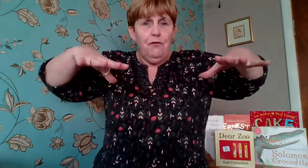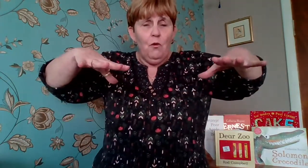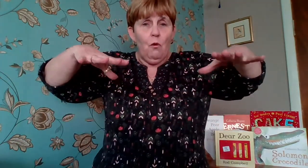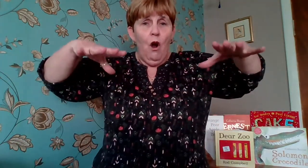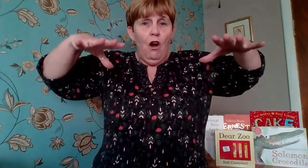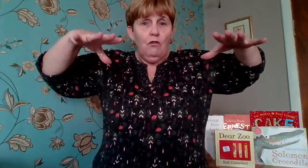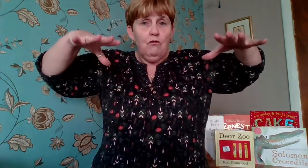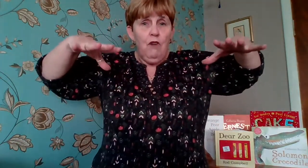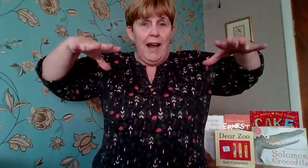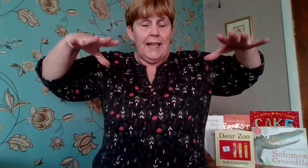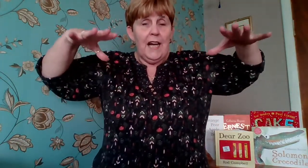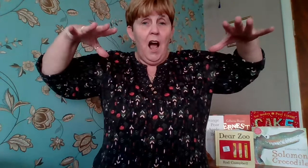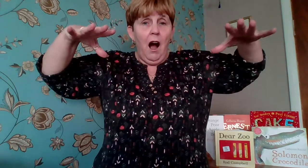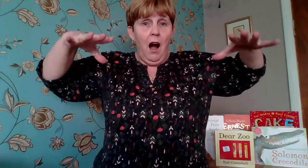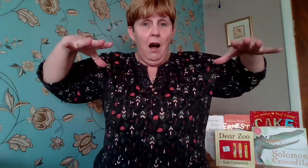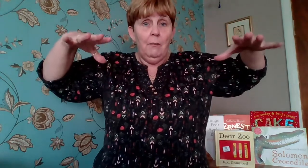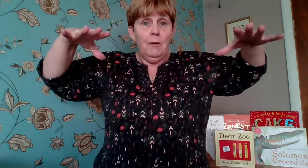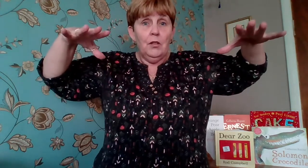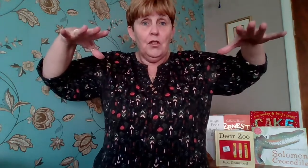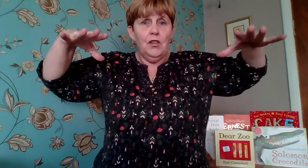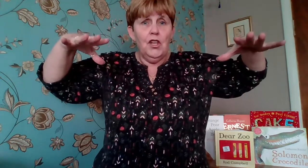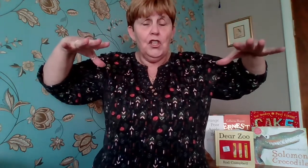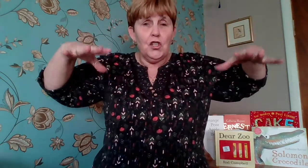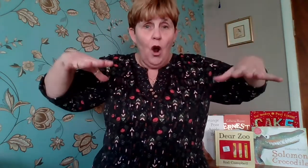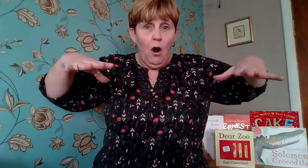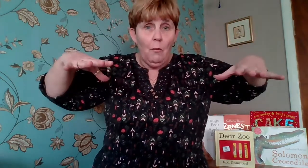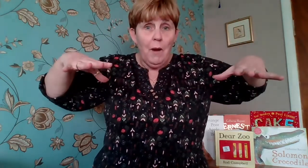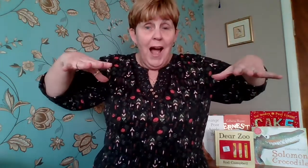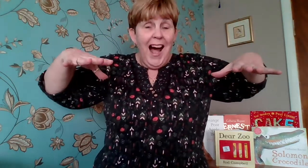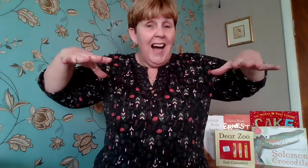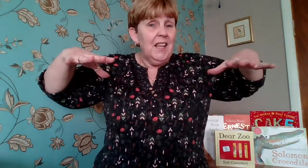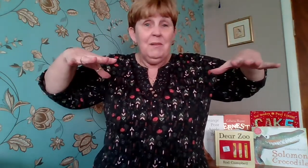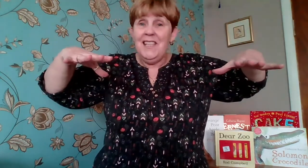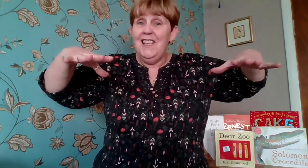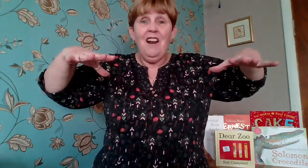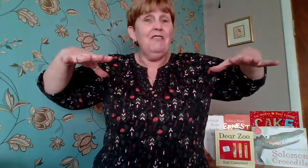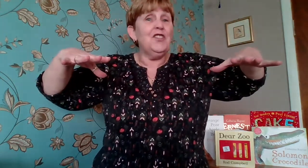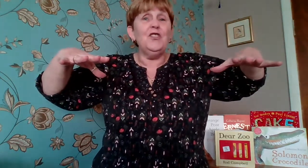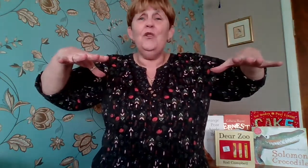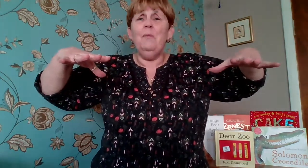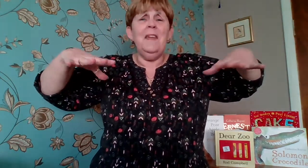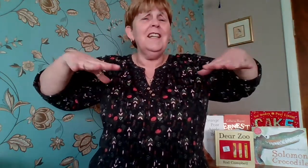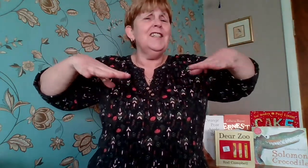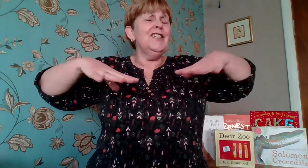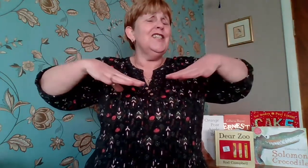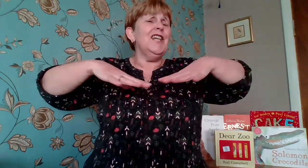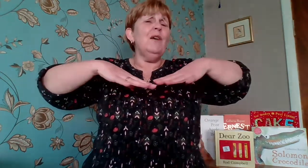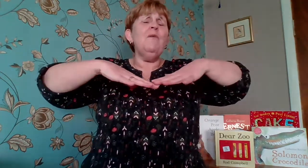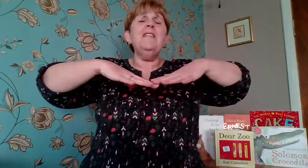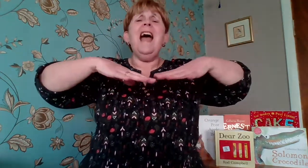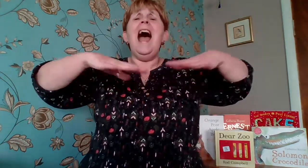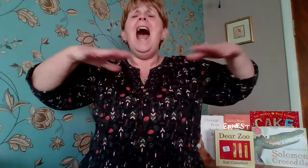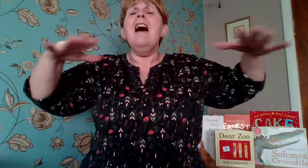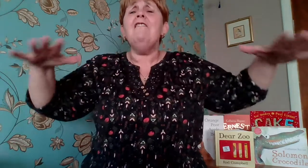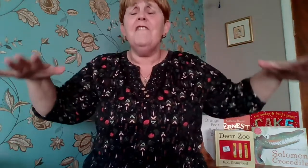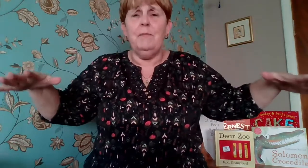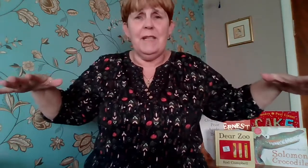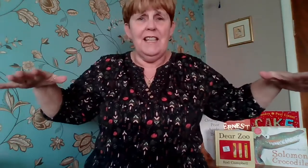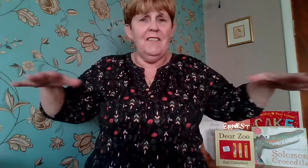full right up to the top. And there was enough soup there to share with everybody in the village